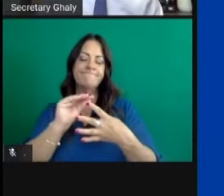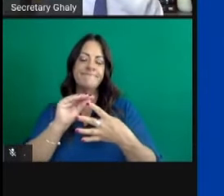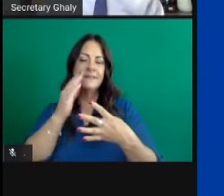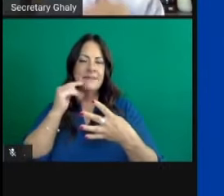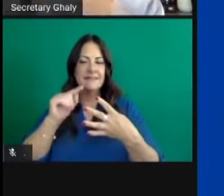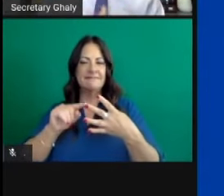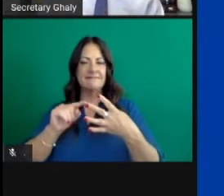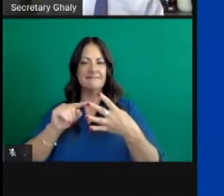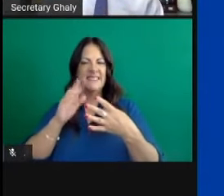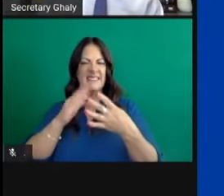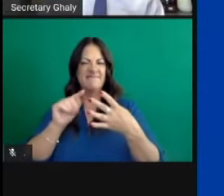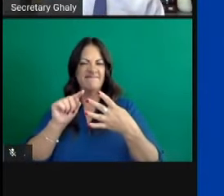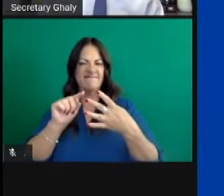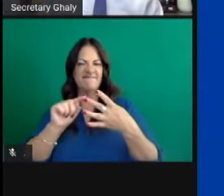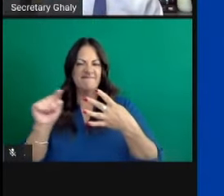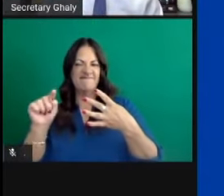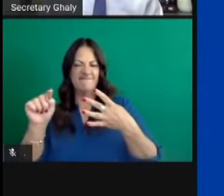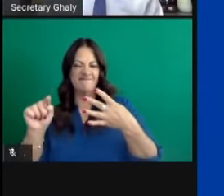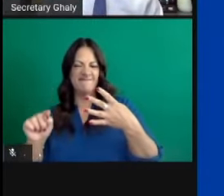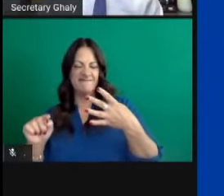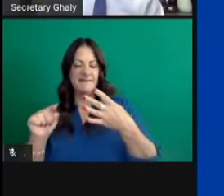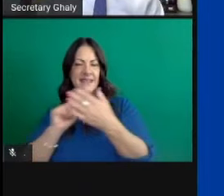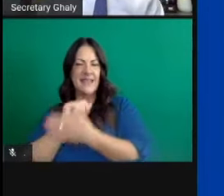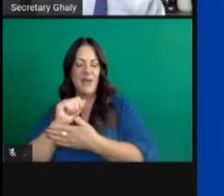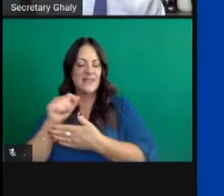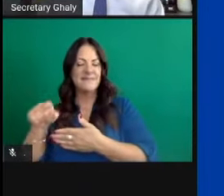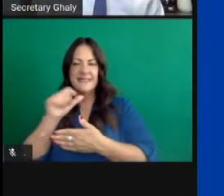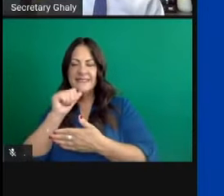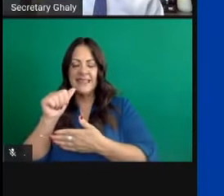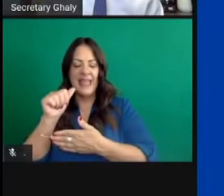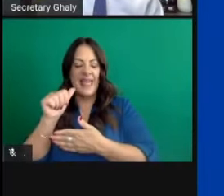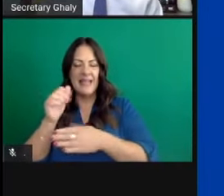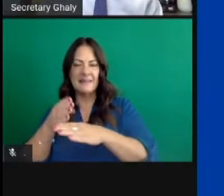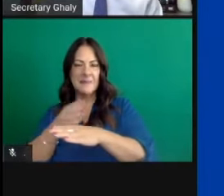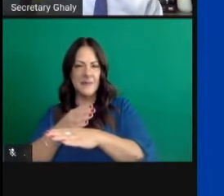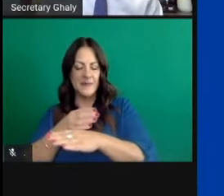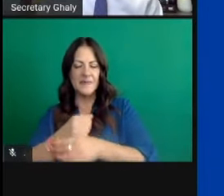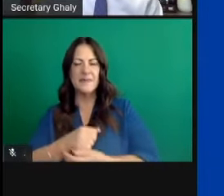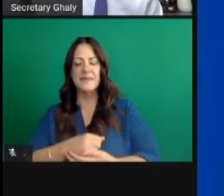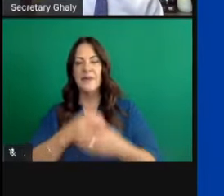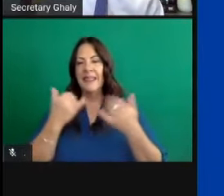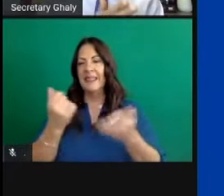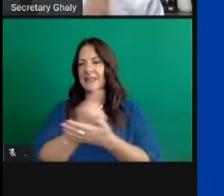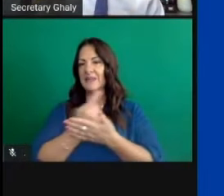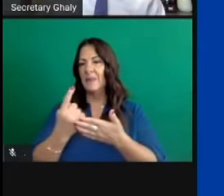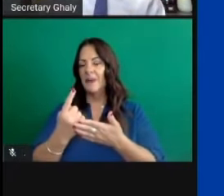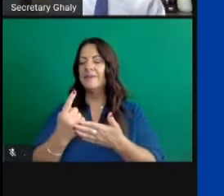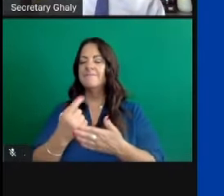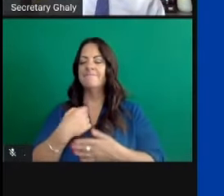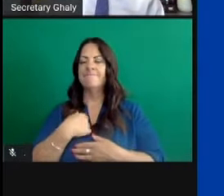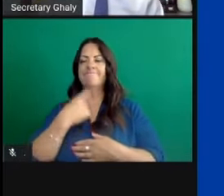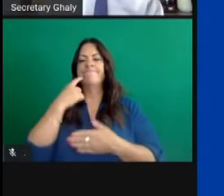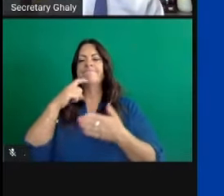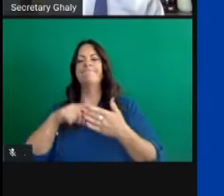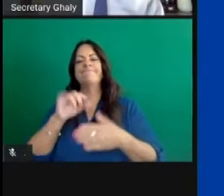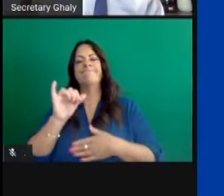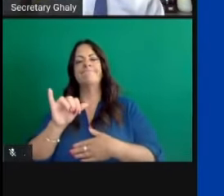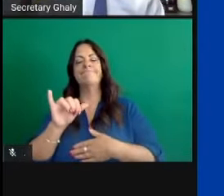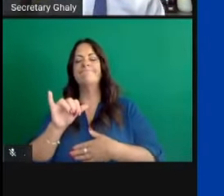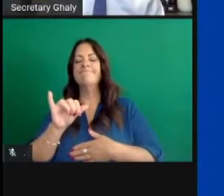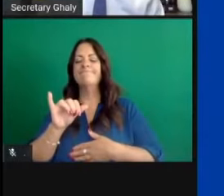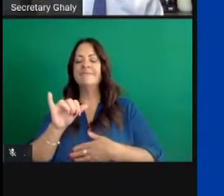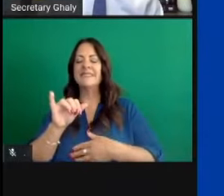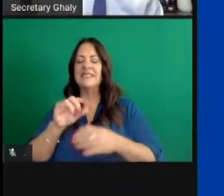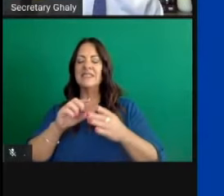don't begin to stabilize and come down. So this is the first week where we've only seen one county move forward, and that's